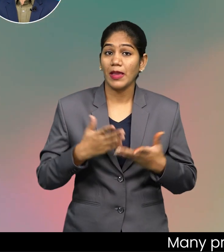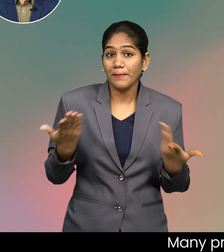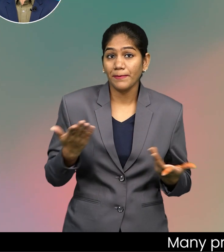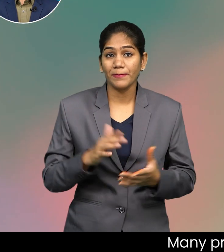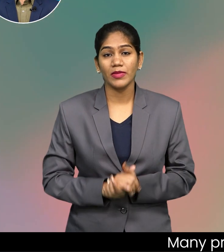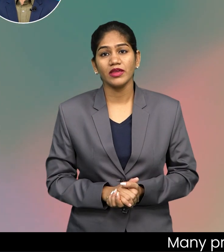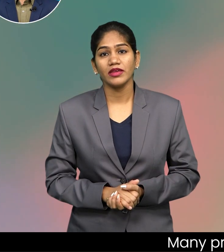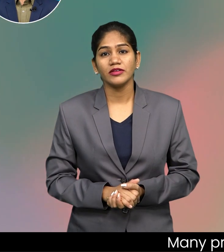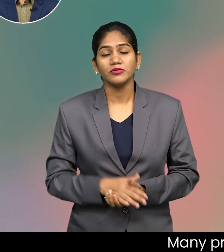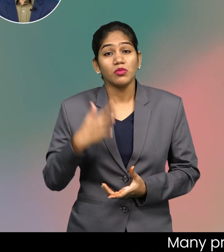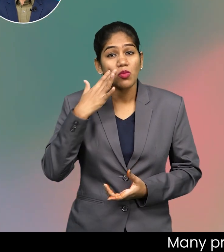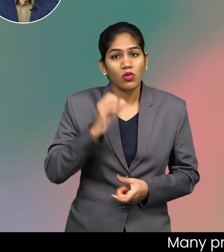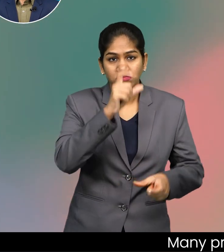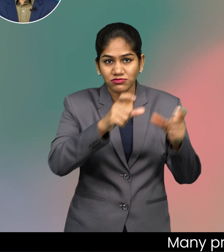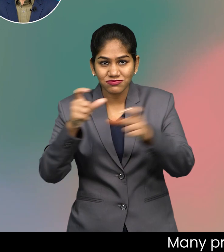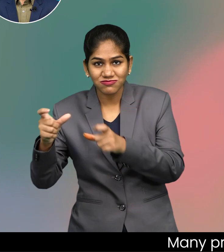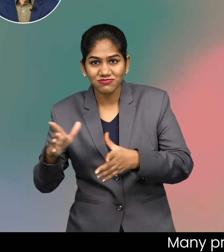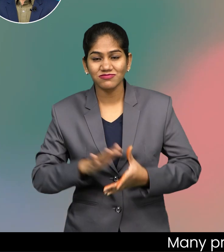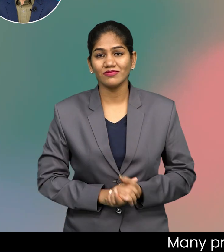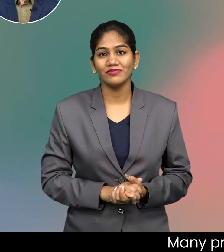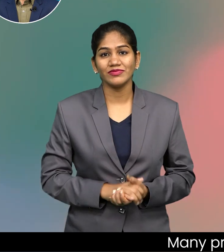Many prominent Americans